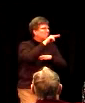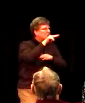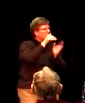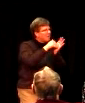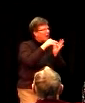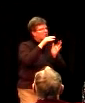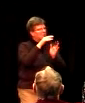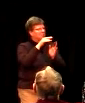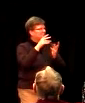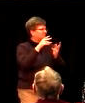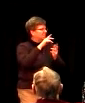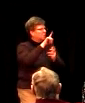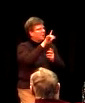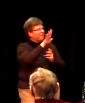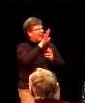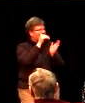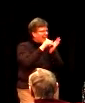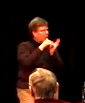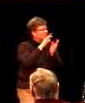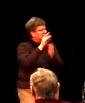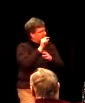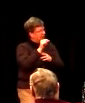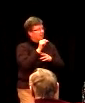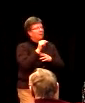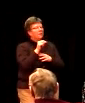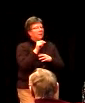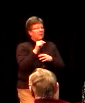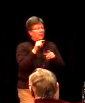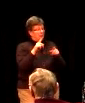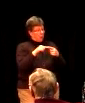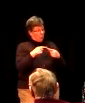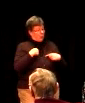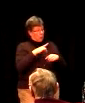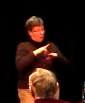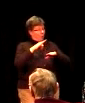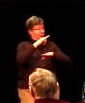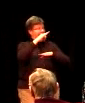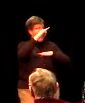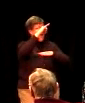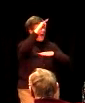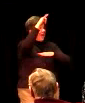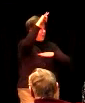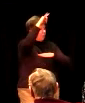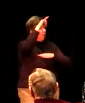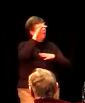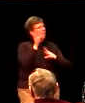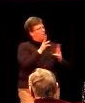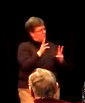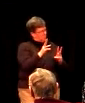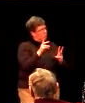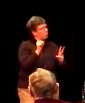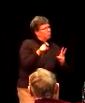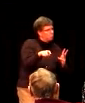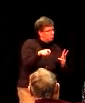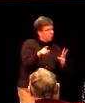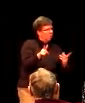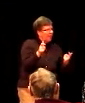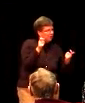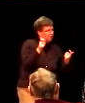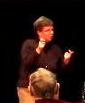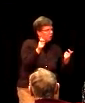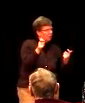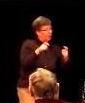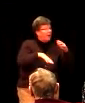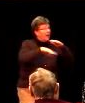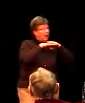feet. And the calculations showed that as we went higher in the atmosphere in general, the wind speed should be faster, up